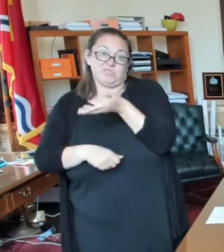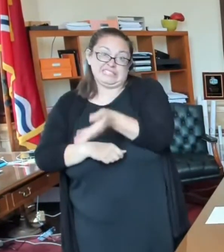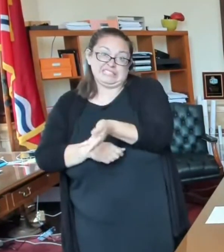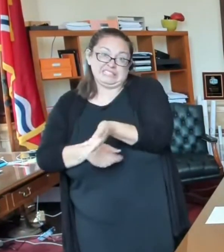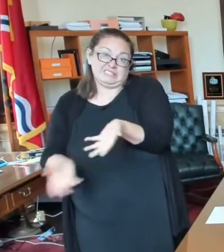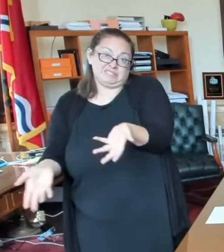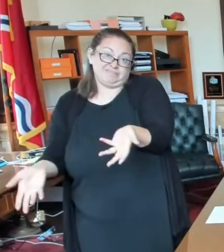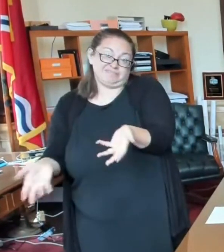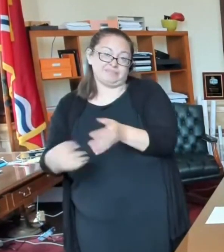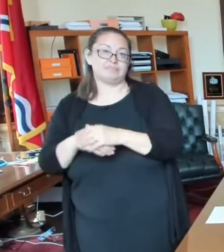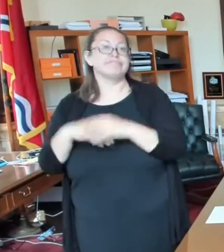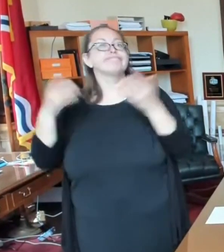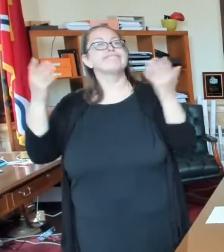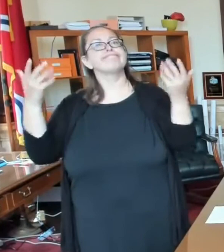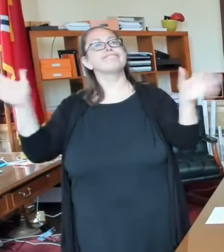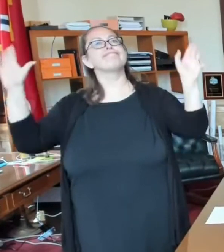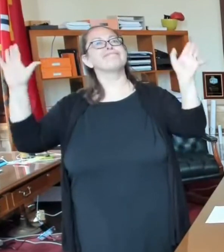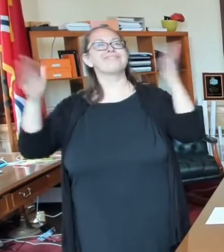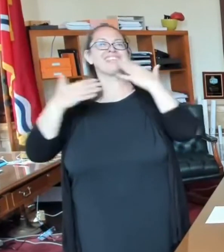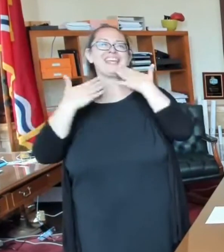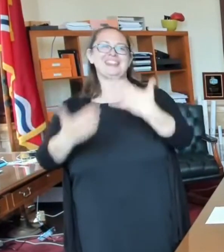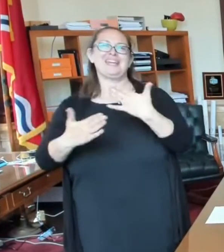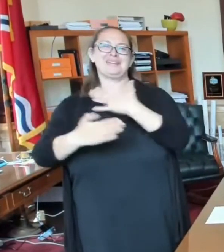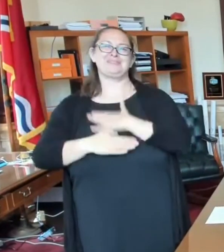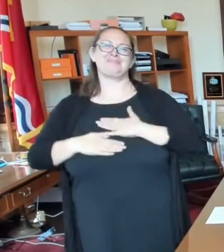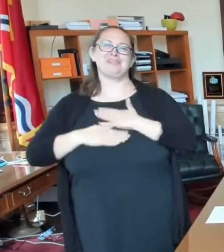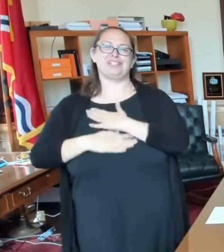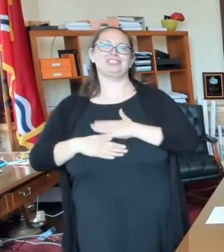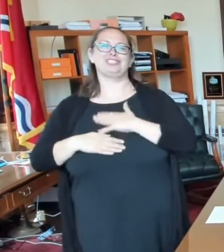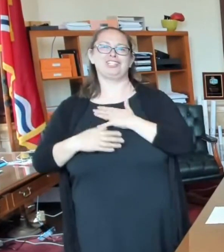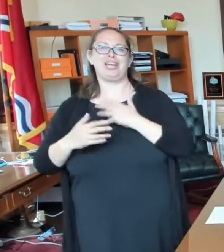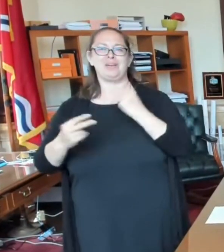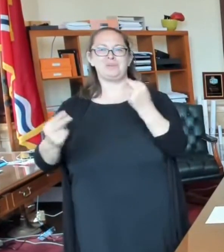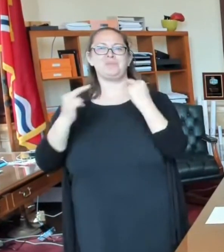Okay, that's it. Thank you all. Appreciate you being with us